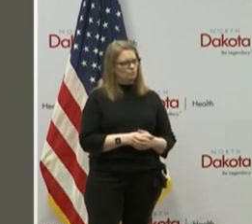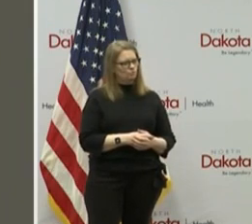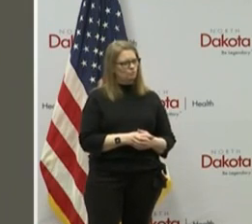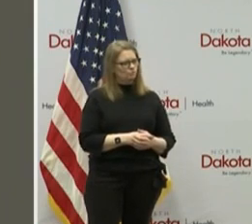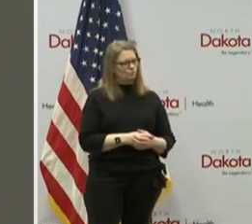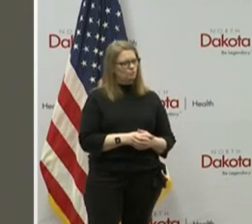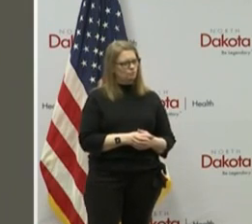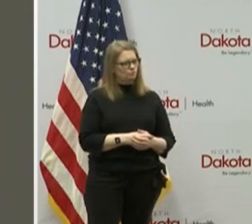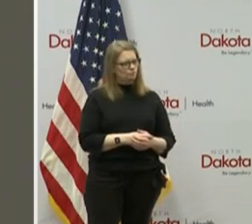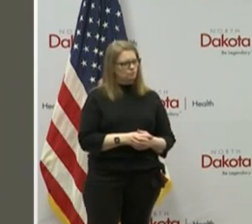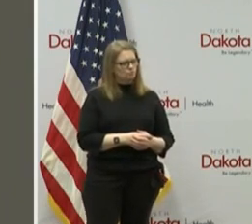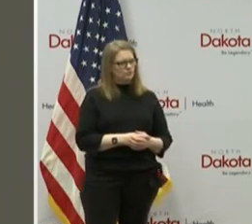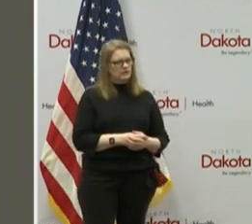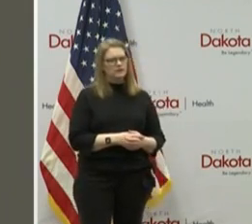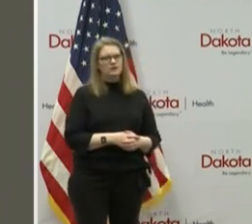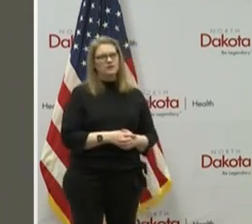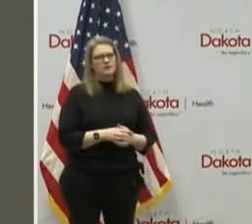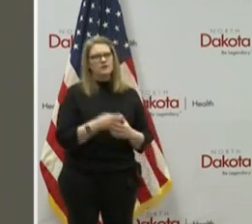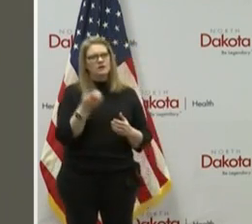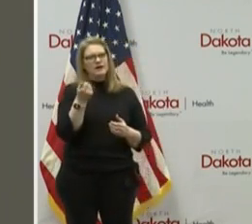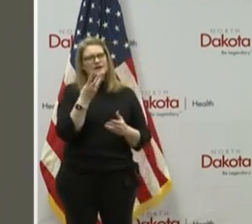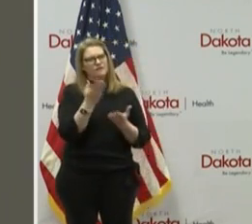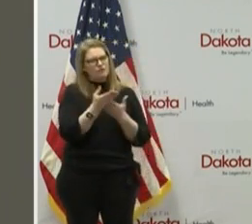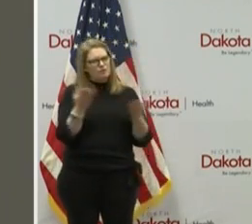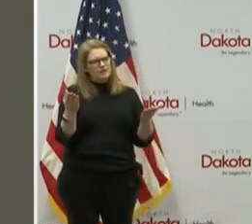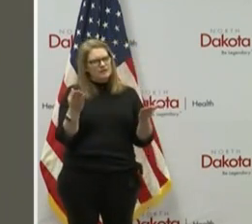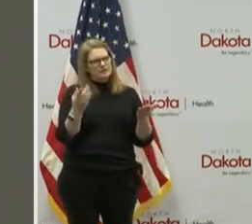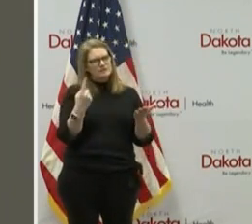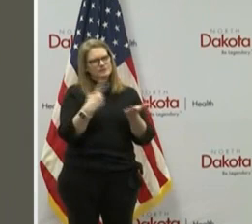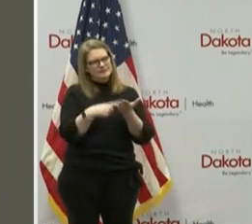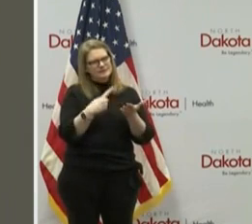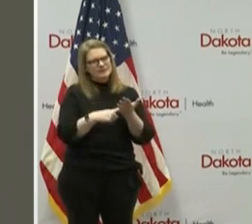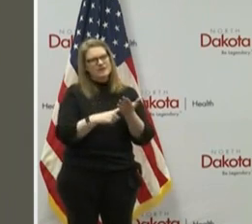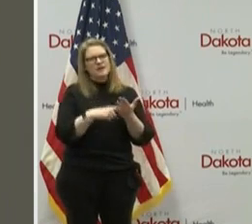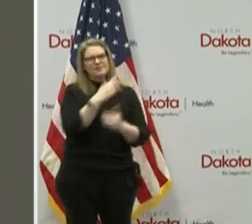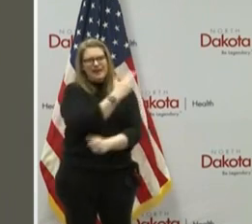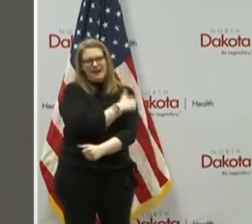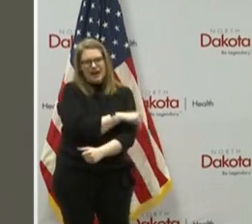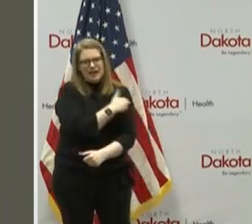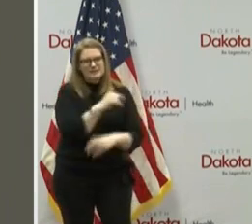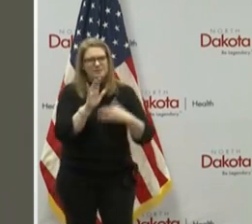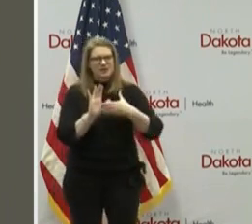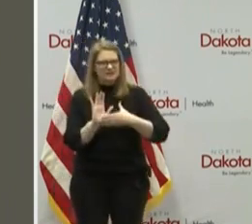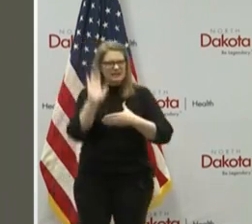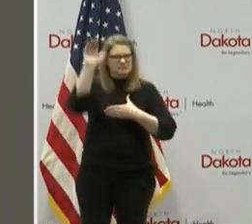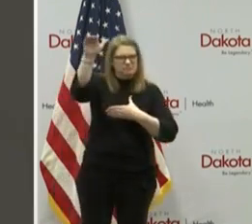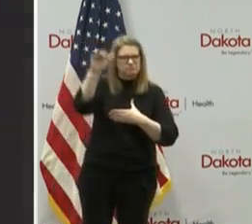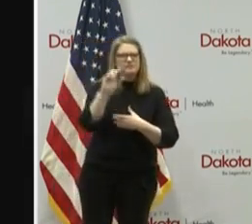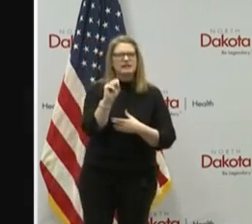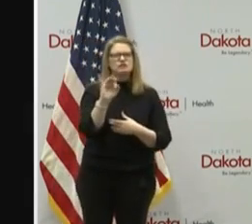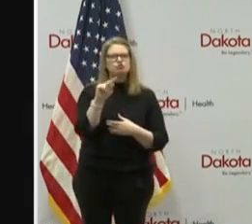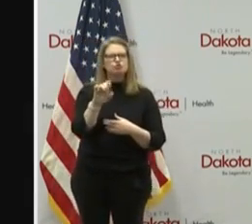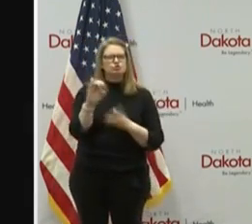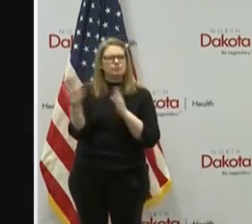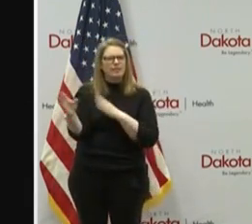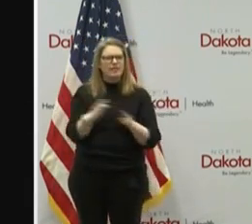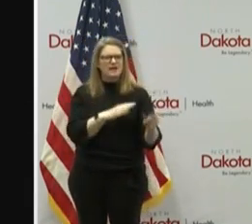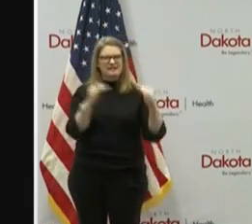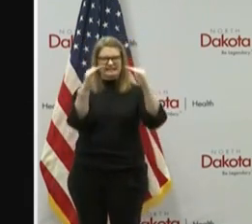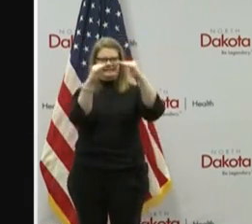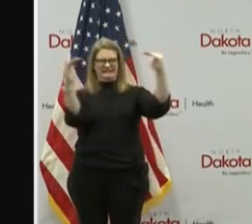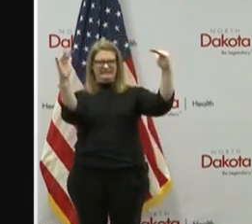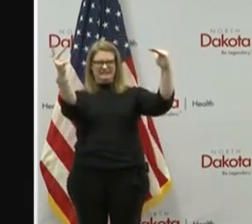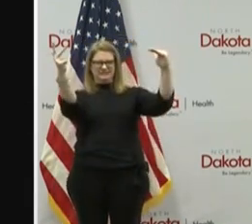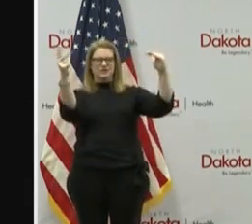We continue on a couple of things. We've talked a lot about our hospital surge plan. We had meetings throughout the weekend,